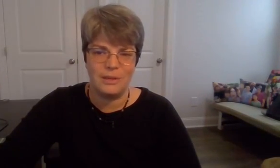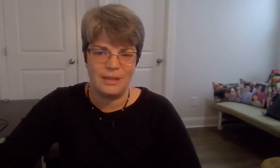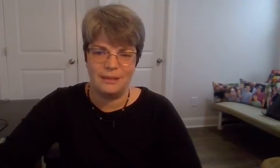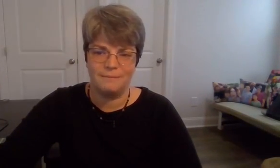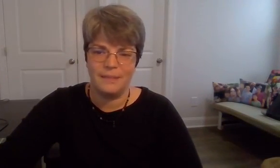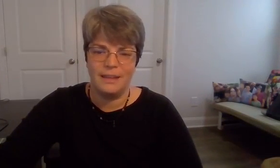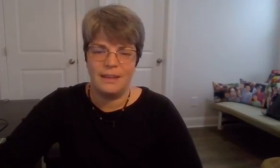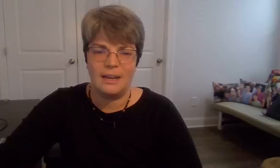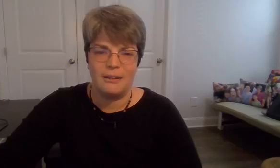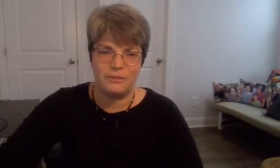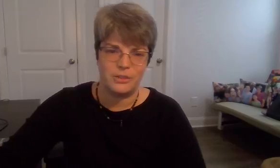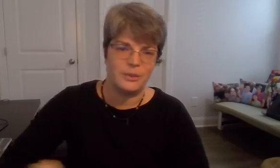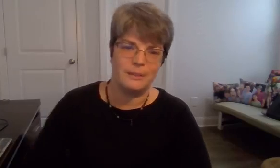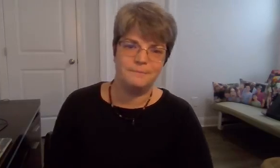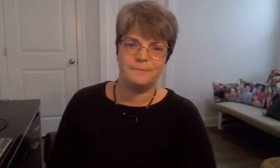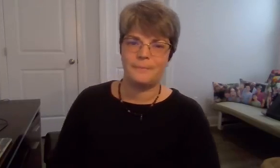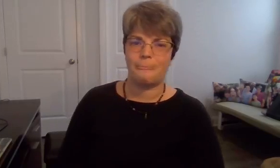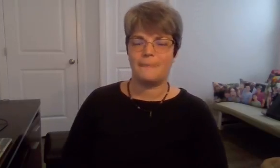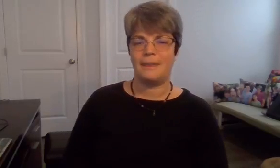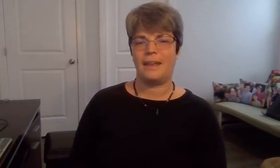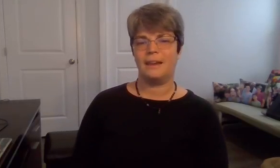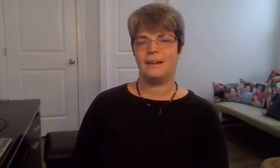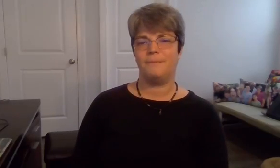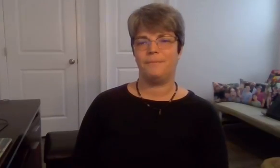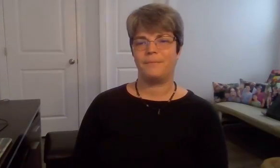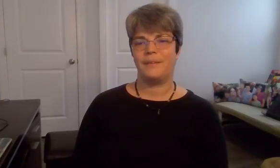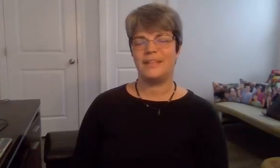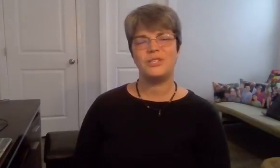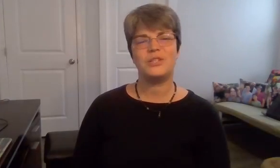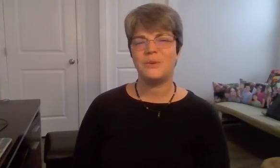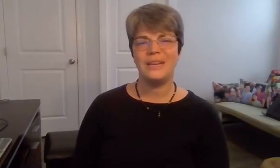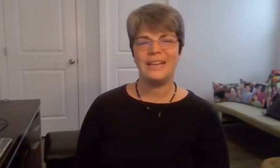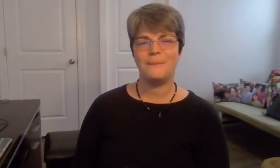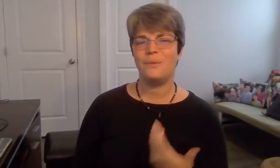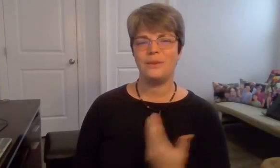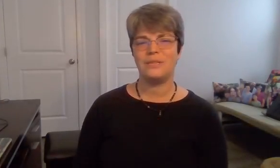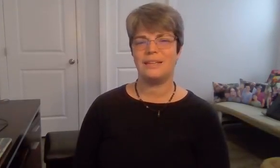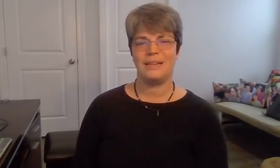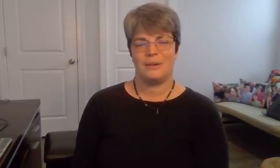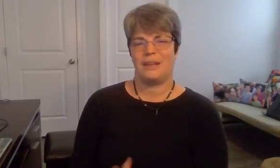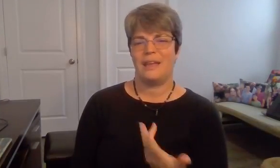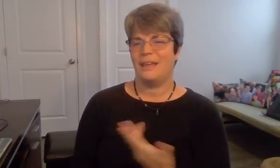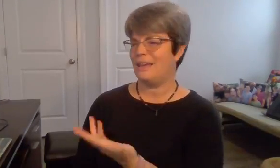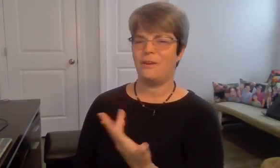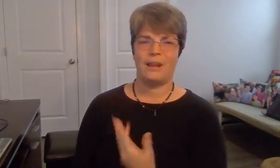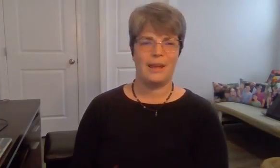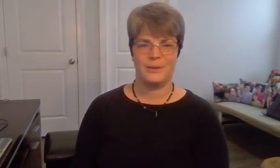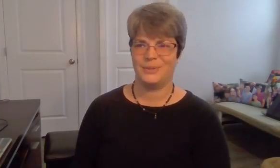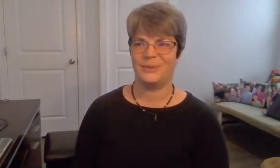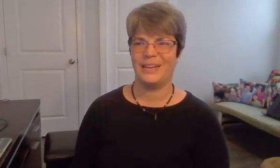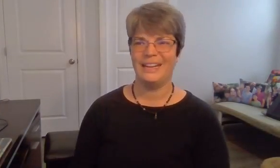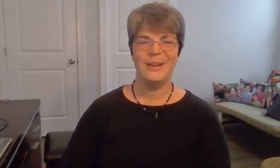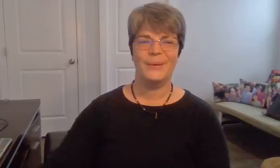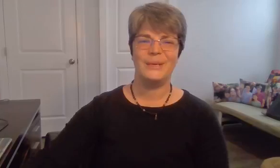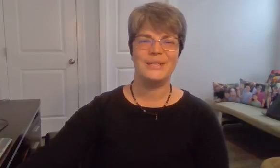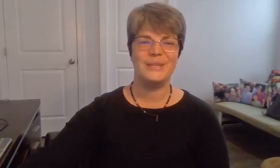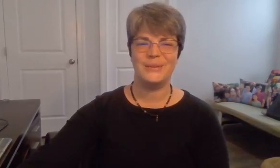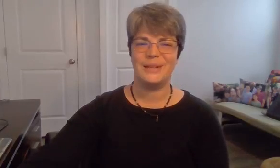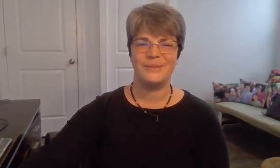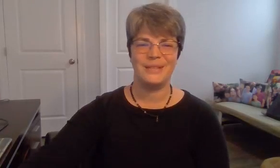community for sure. And it's just so neat. I mean, we use it in our house, right? We just use it every day.